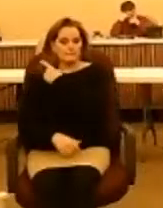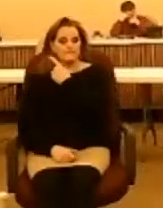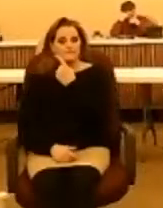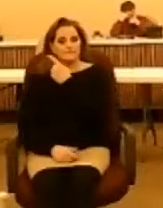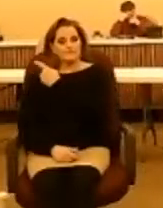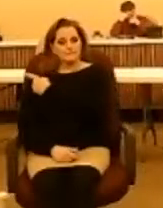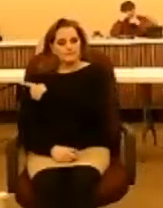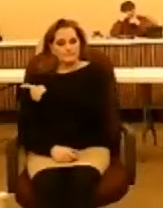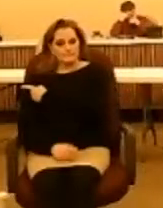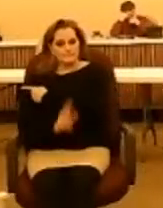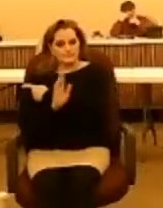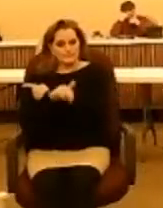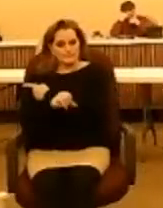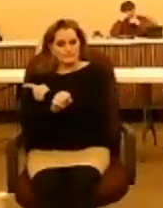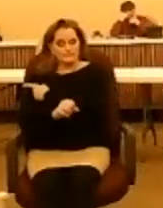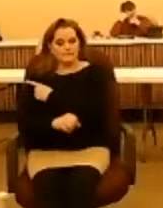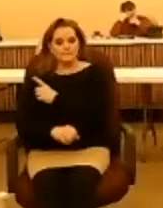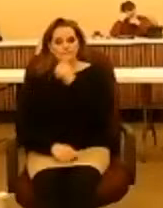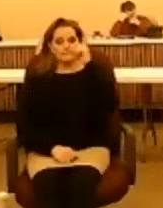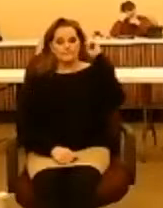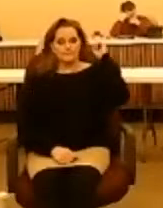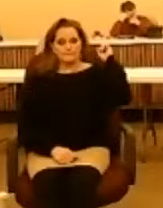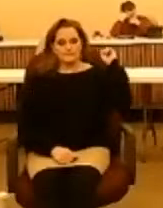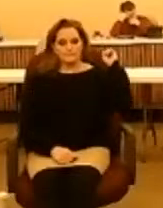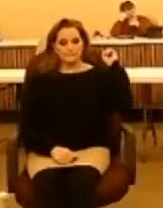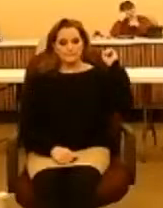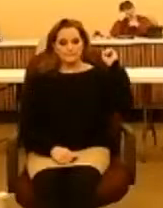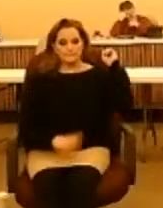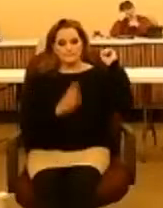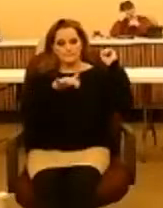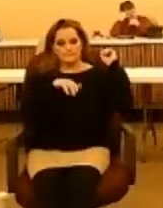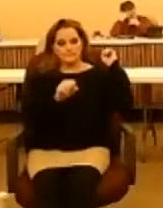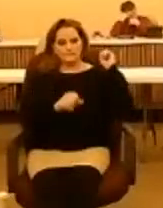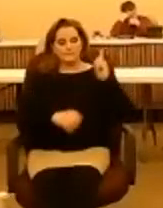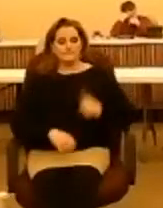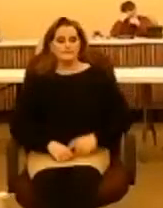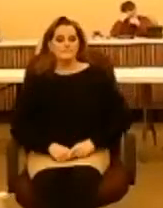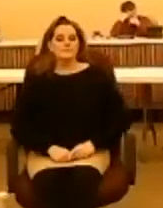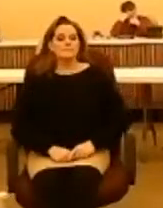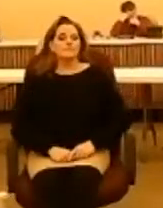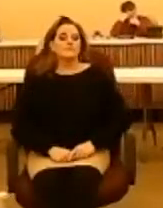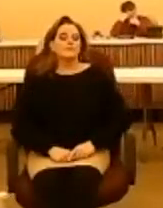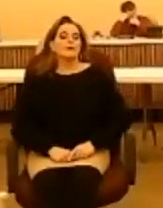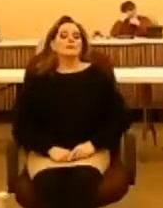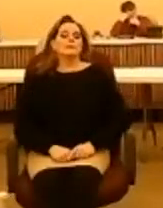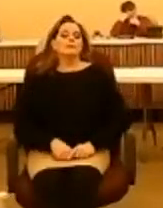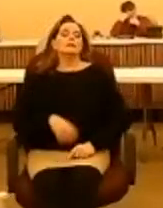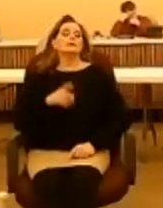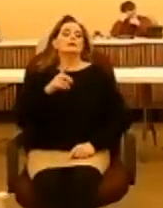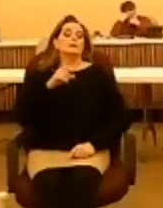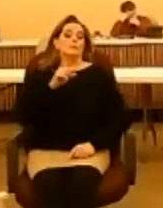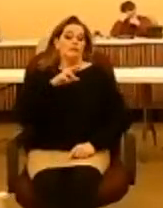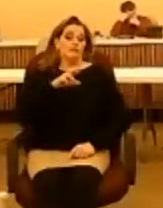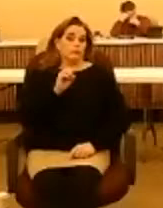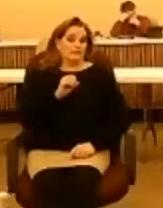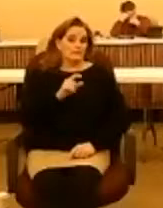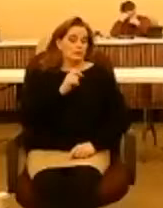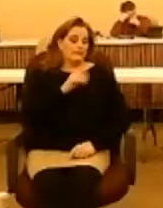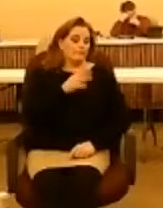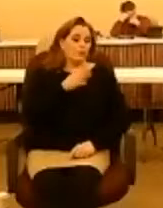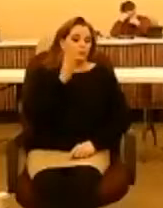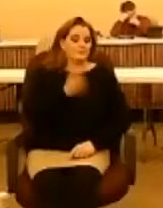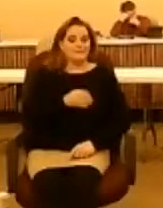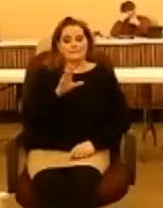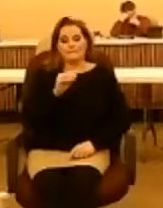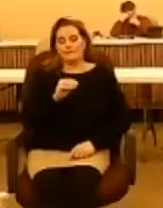Councilmember Bolsner, Aye. Supervisor Schultz. Aye. Fellow board members, I have Resolution